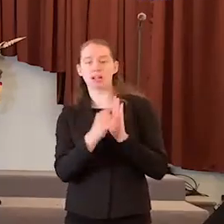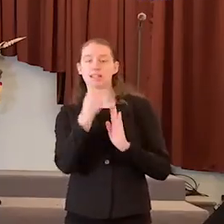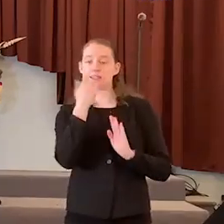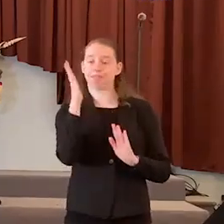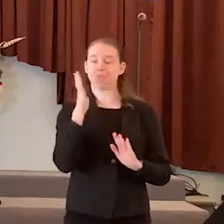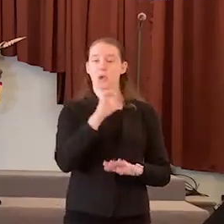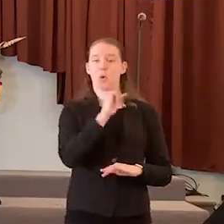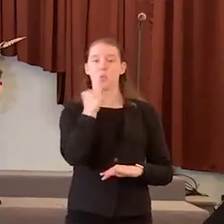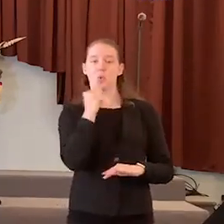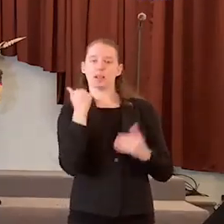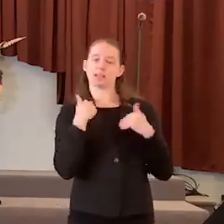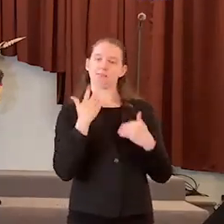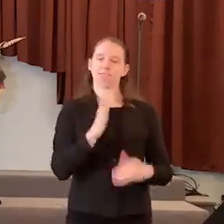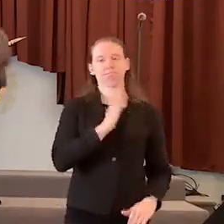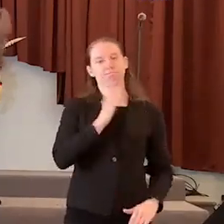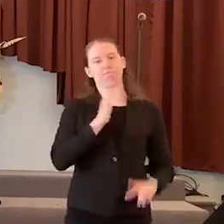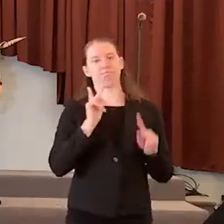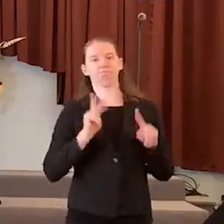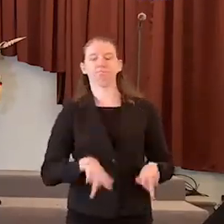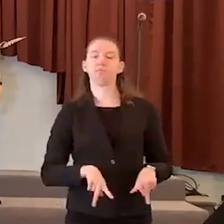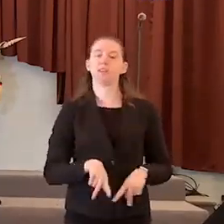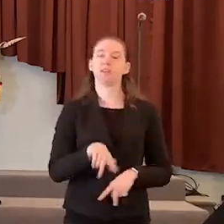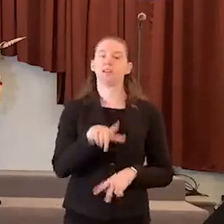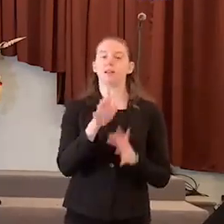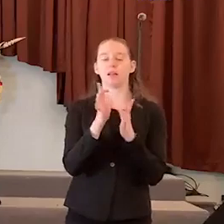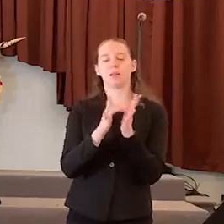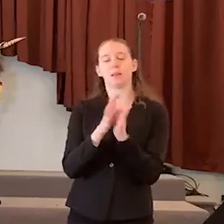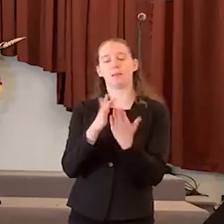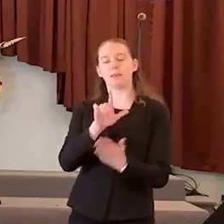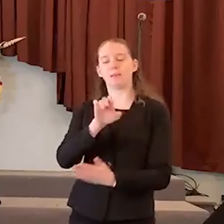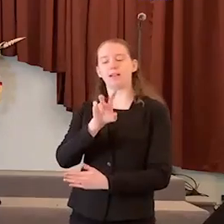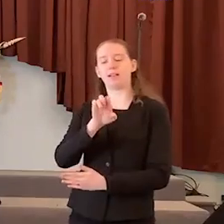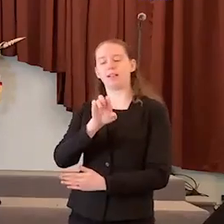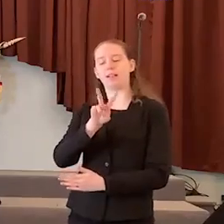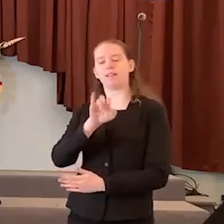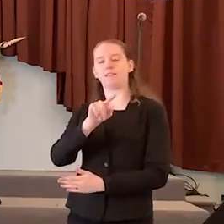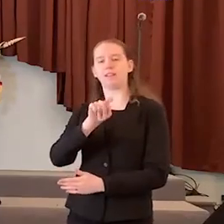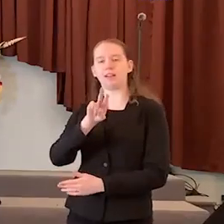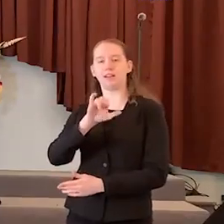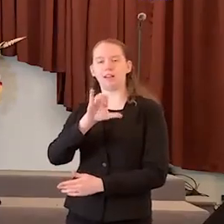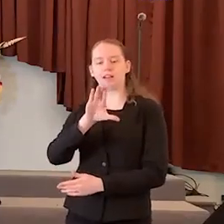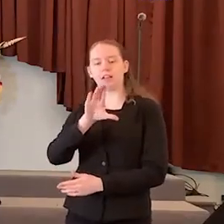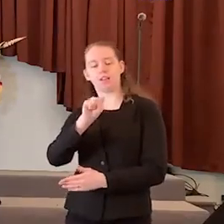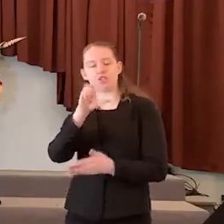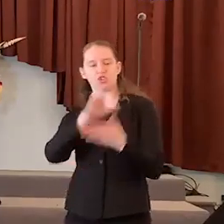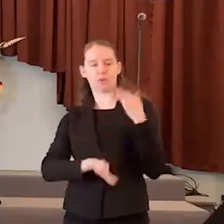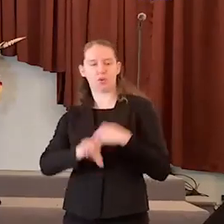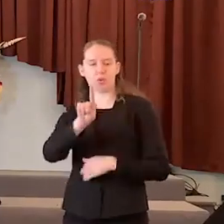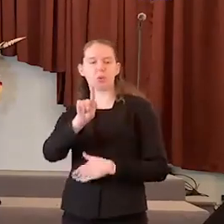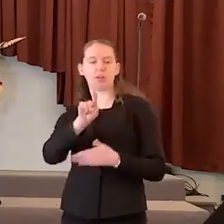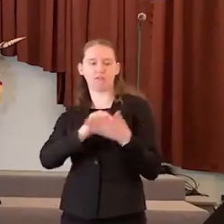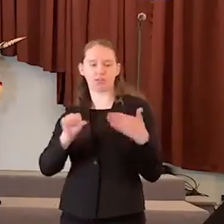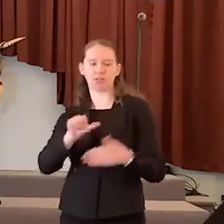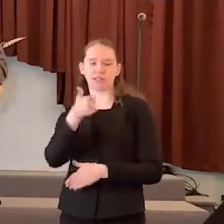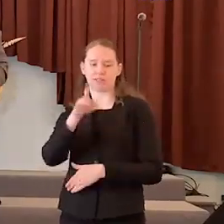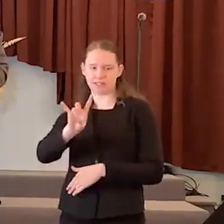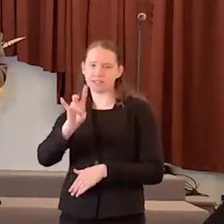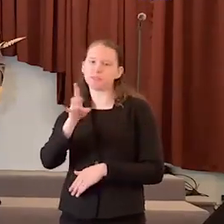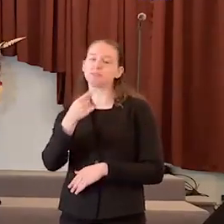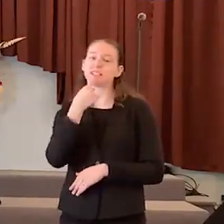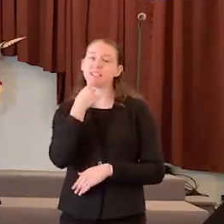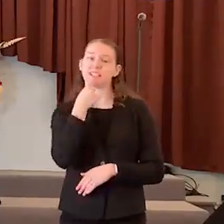office, in Leviticus chapter 21, verses 1 through 17, he cannot touch anyone who is dead,